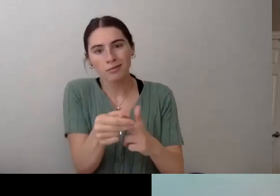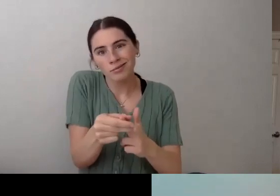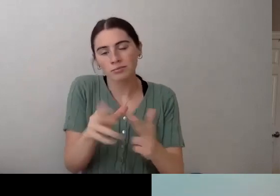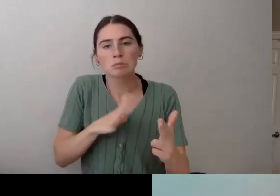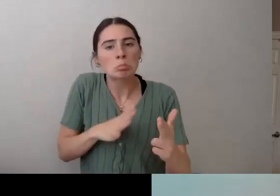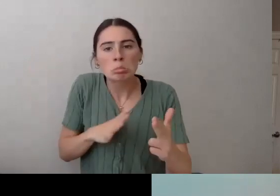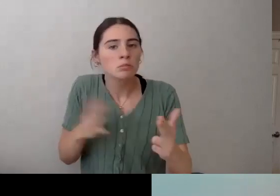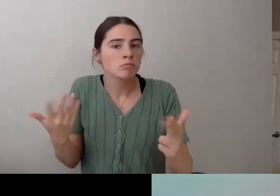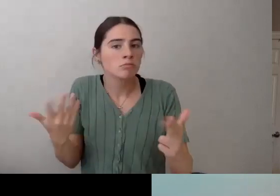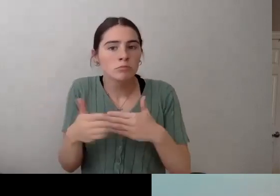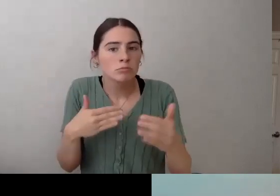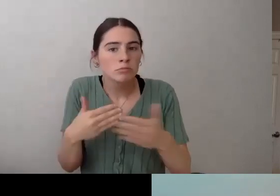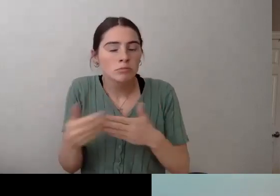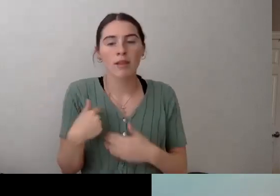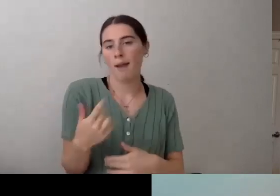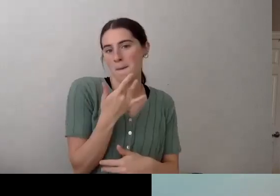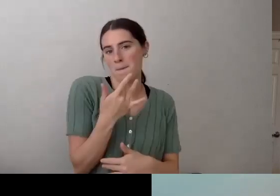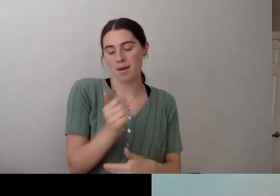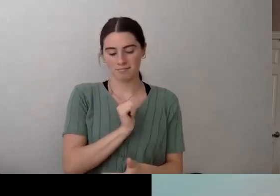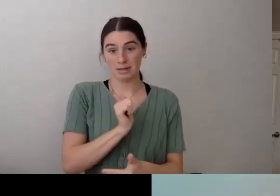that's a great question.